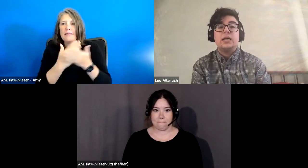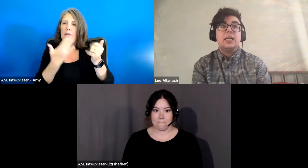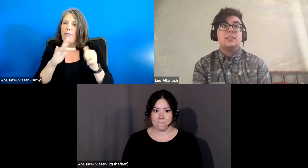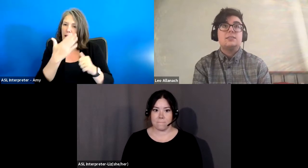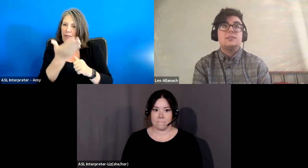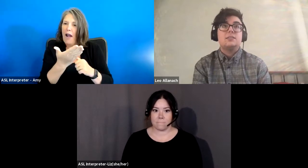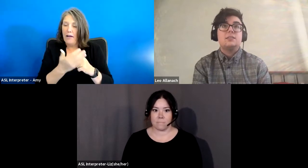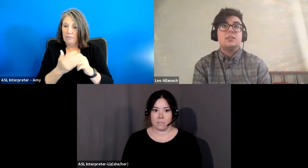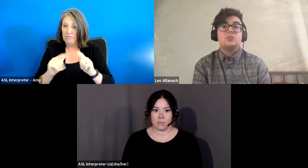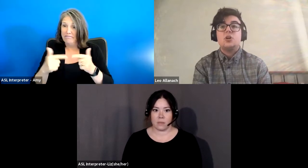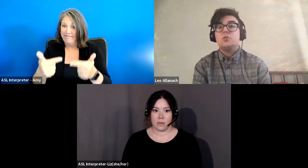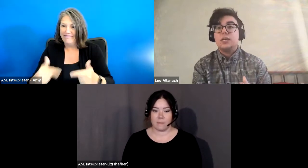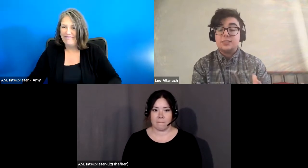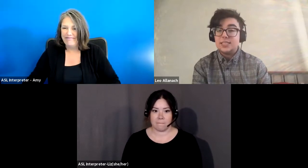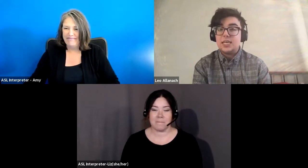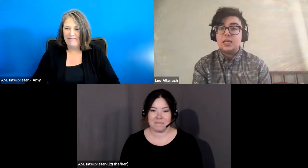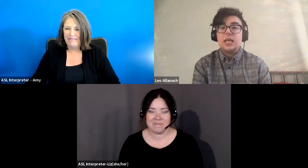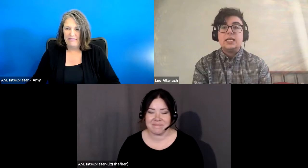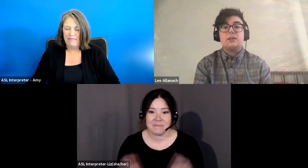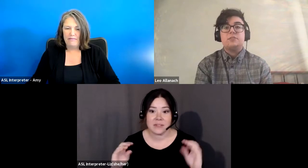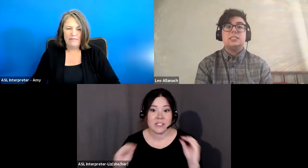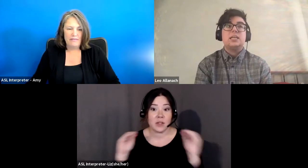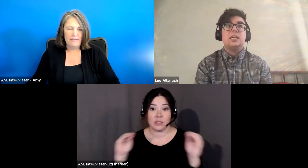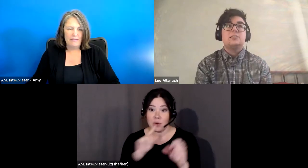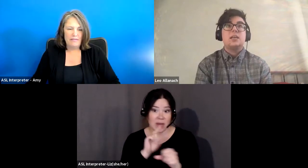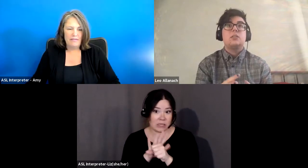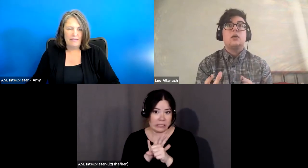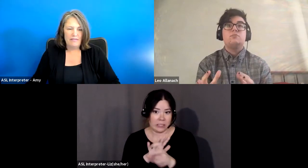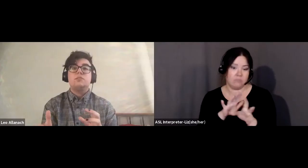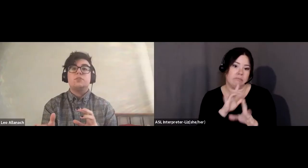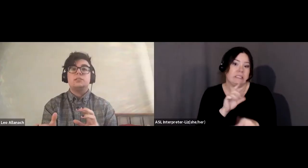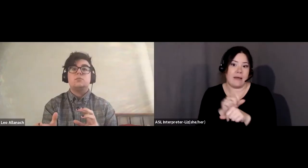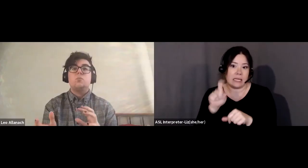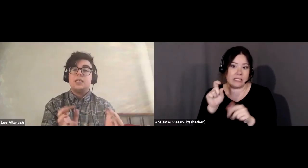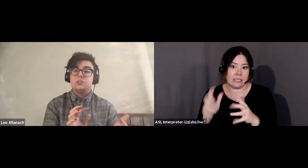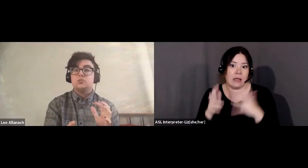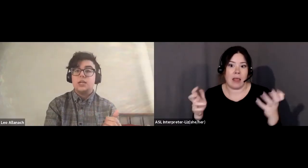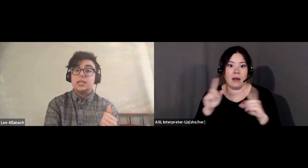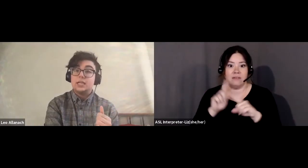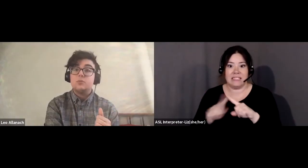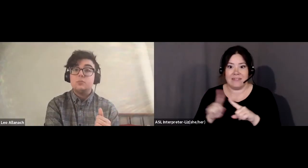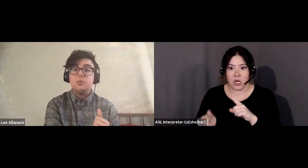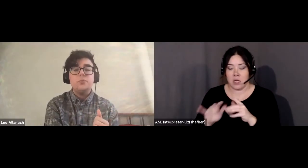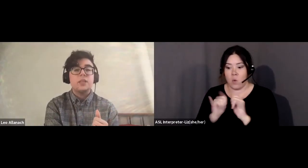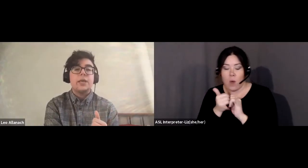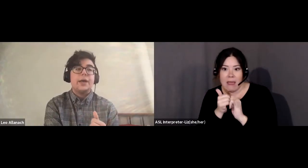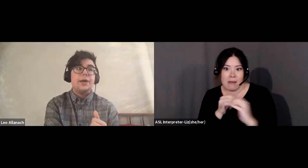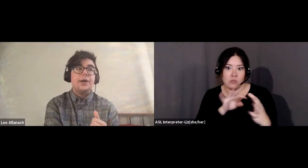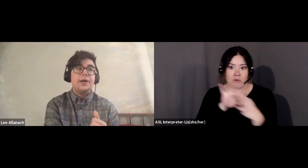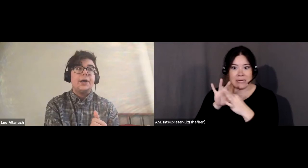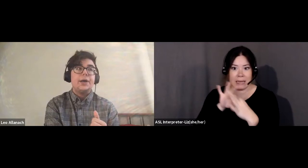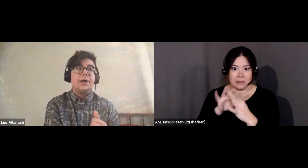So there's no guarantee. It definitely takes a lot of different ways to try to connect with people.